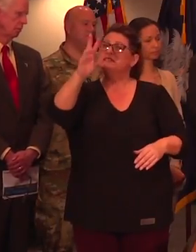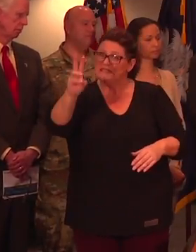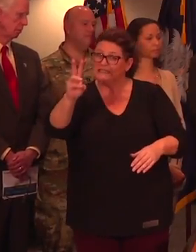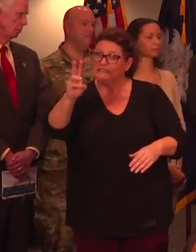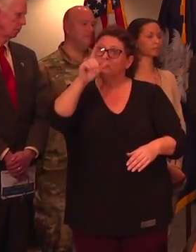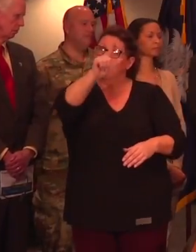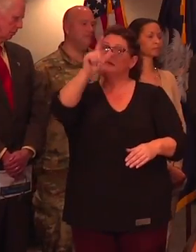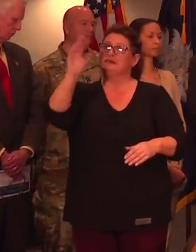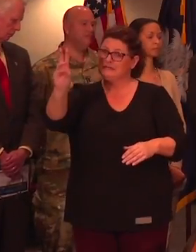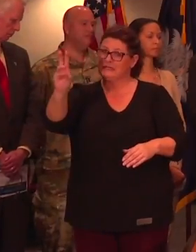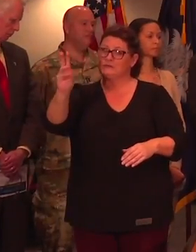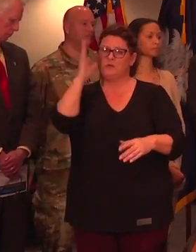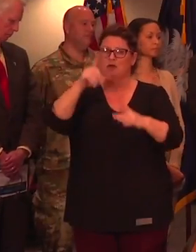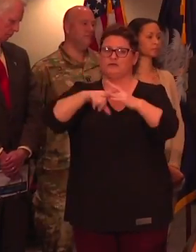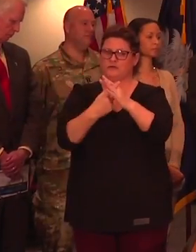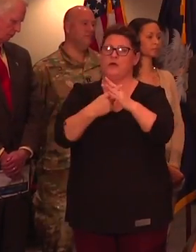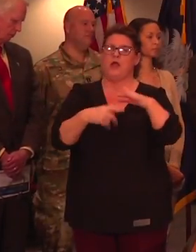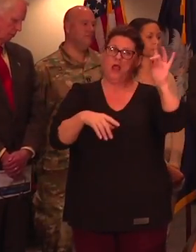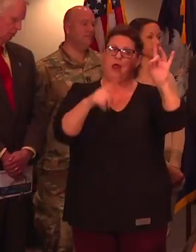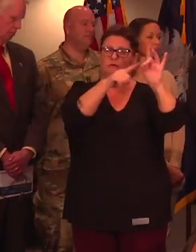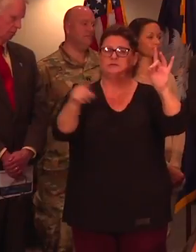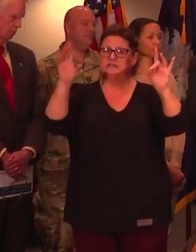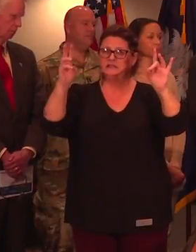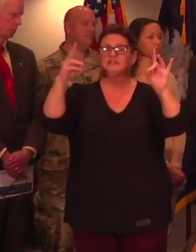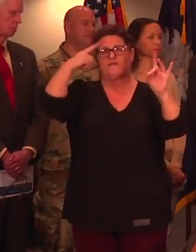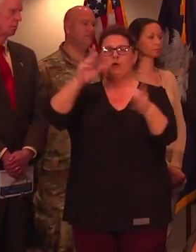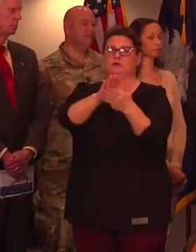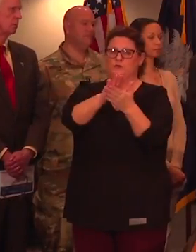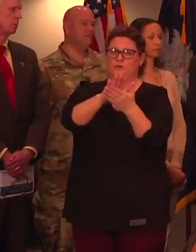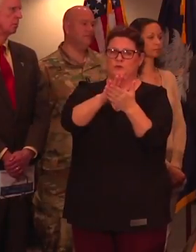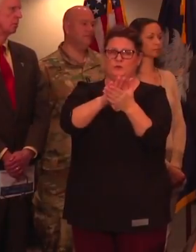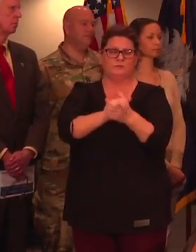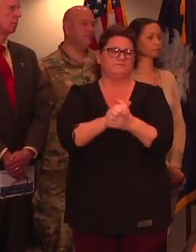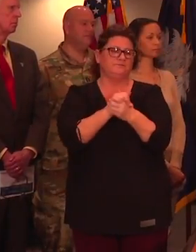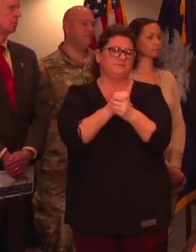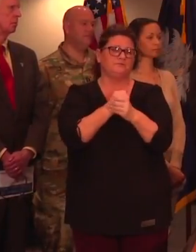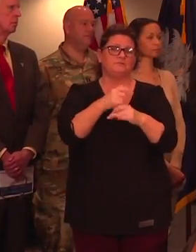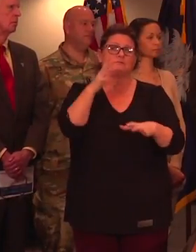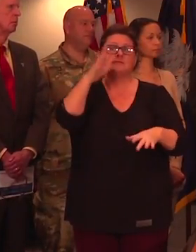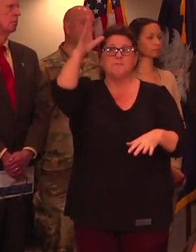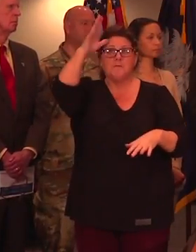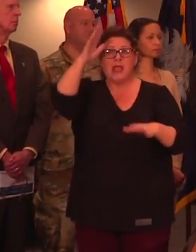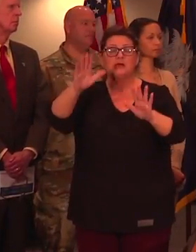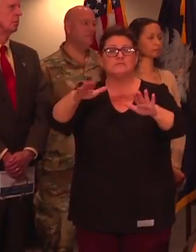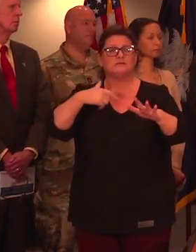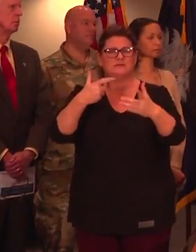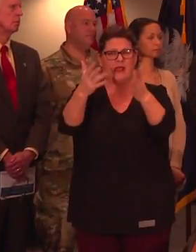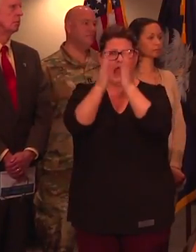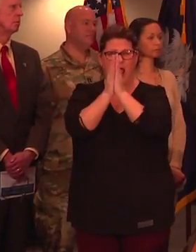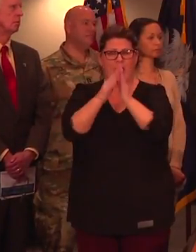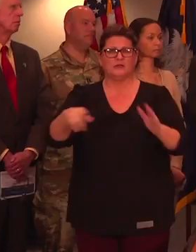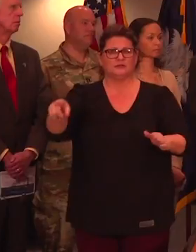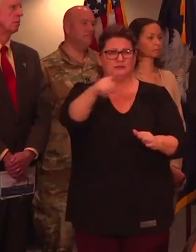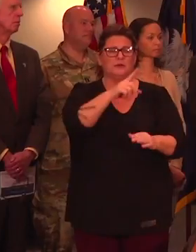26. And parents, one of the things that I would like to ask you to do is to take some